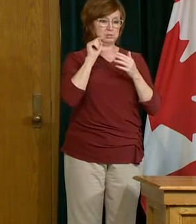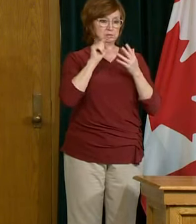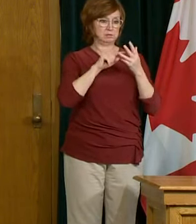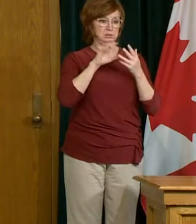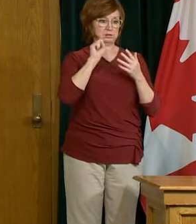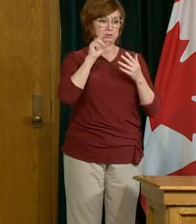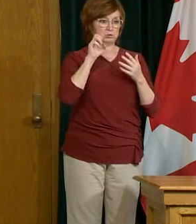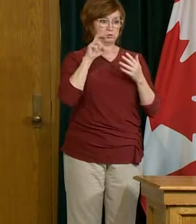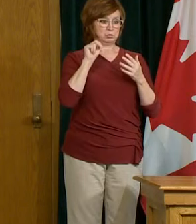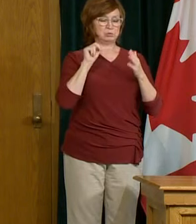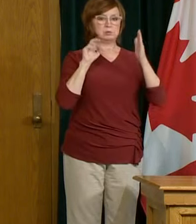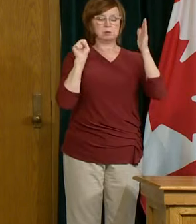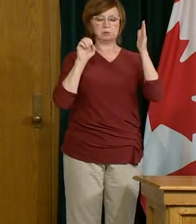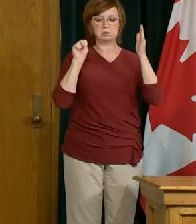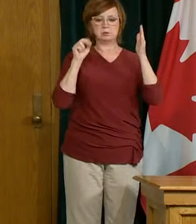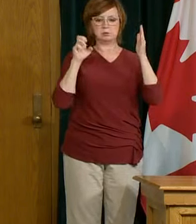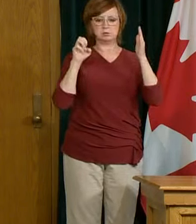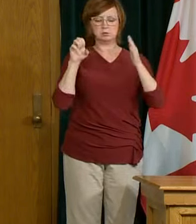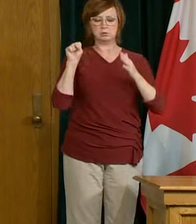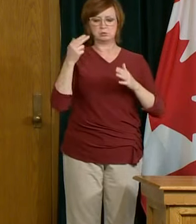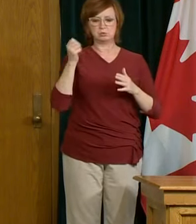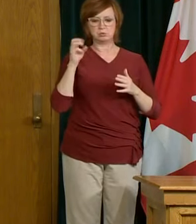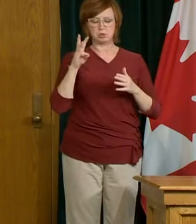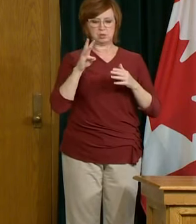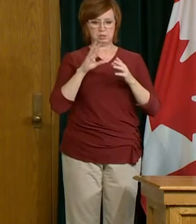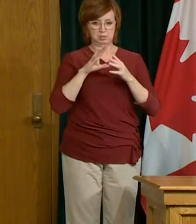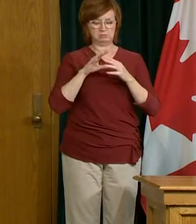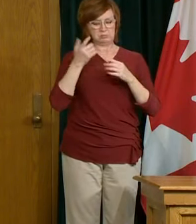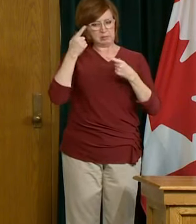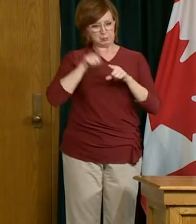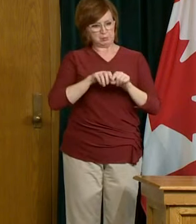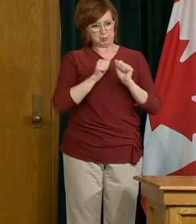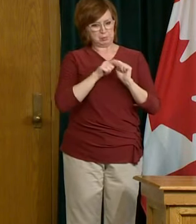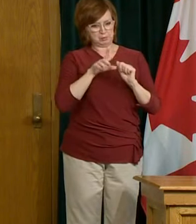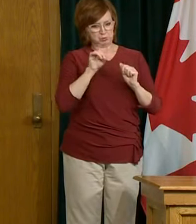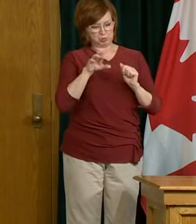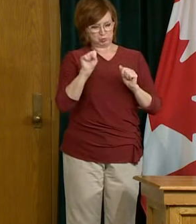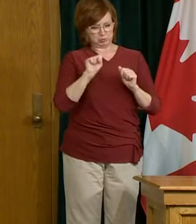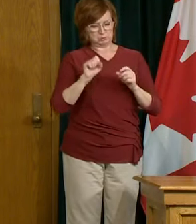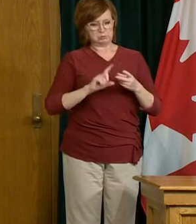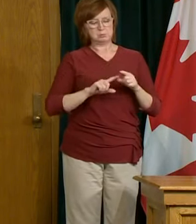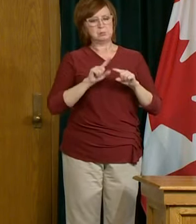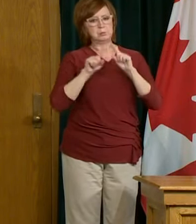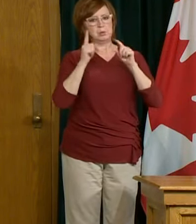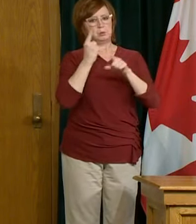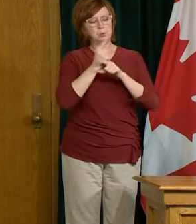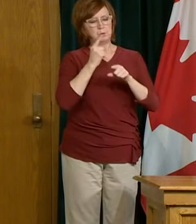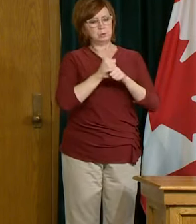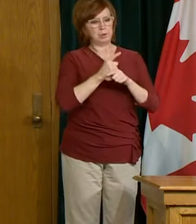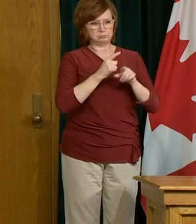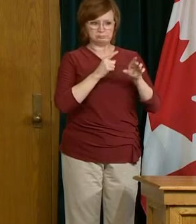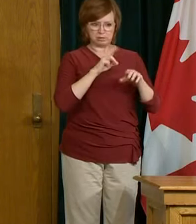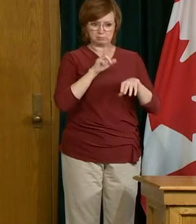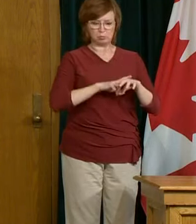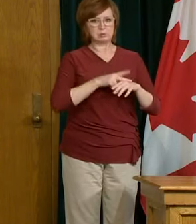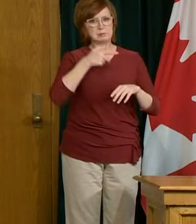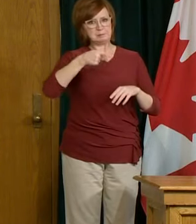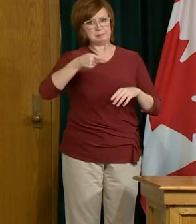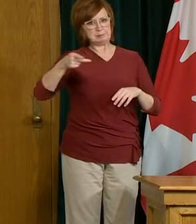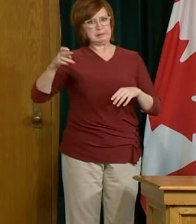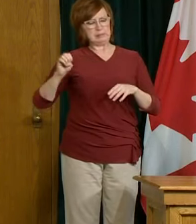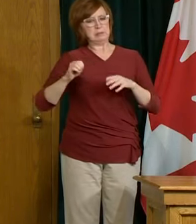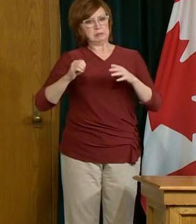Yeah, Susan Shaw here, and I agree with what Dr. Shahab said. It's about the appropriate use of PPE for the situation within which you're